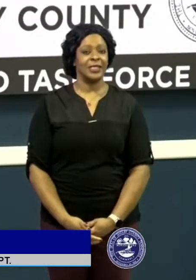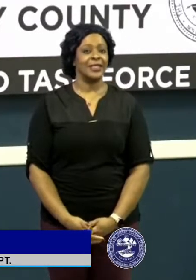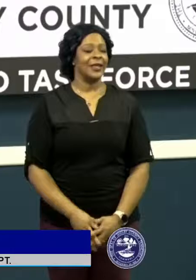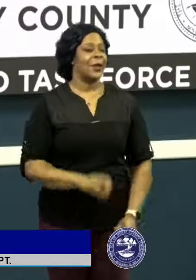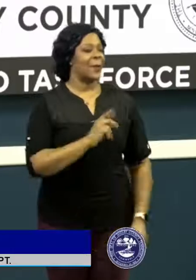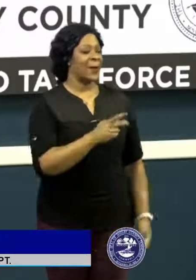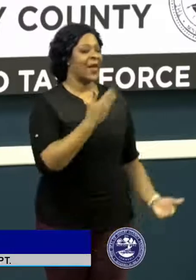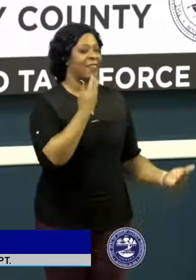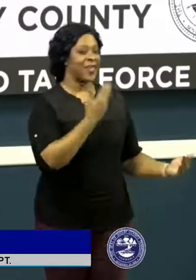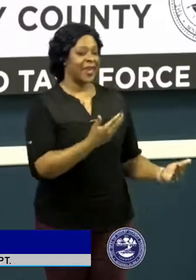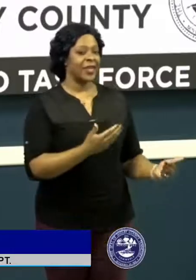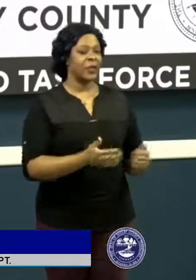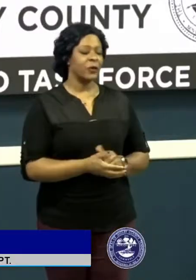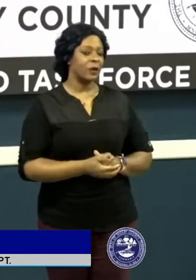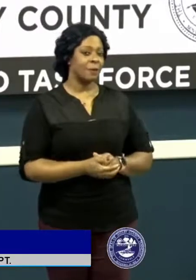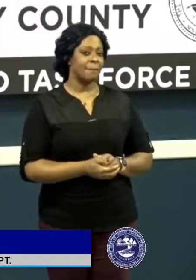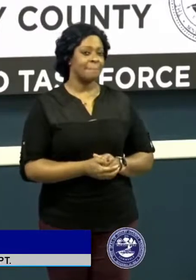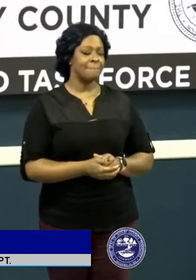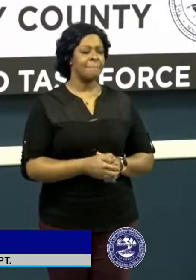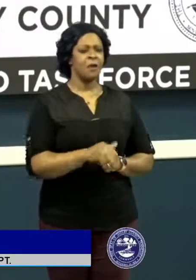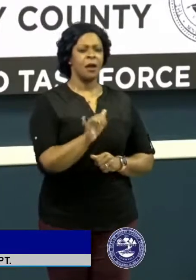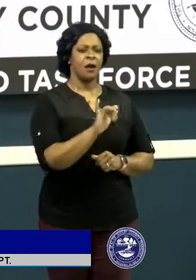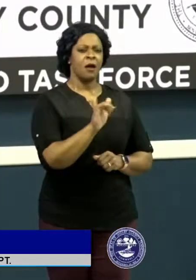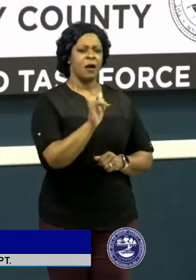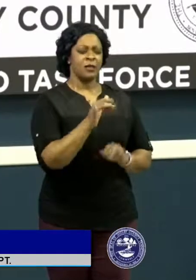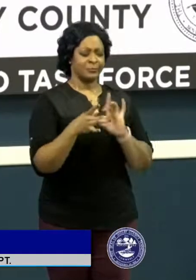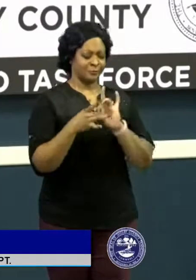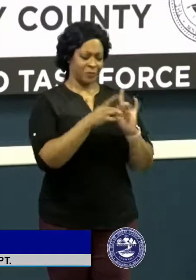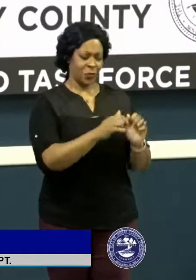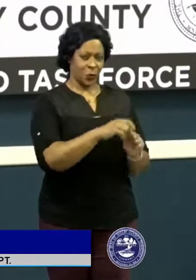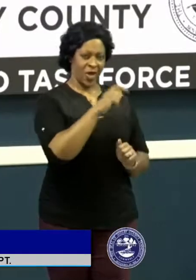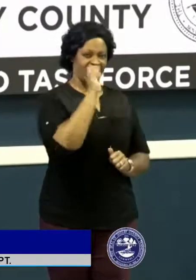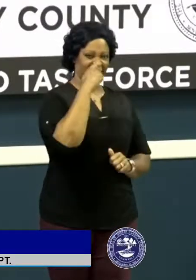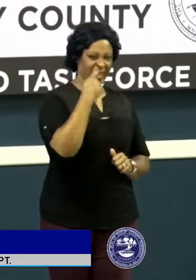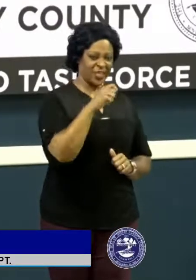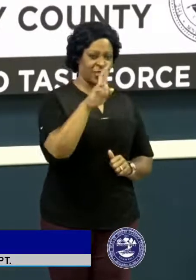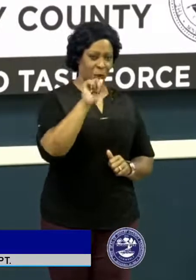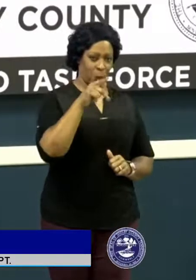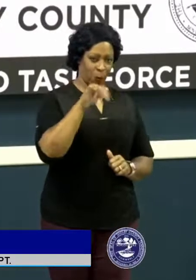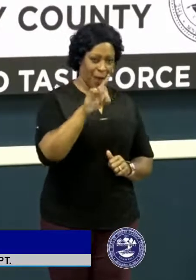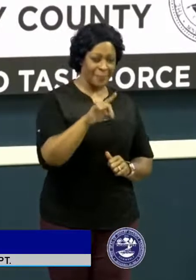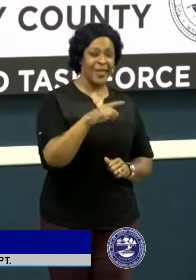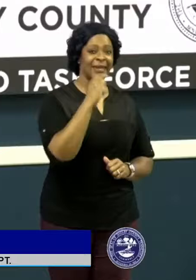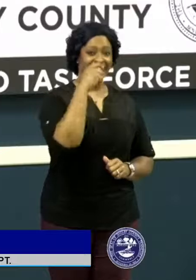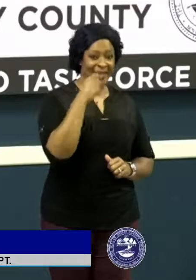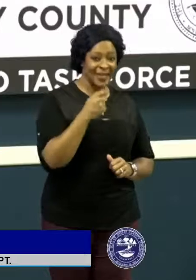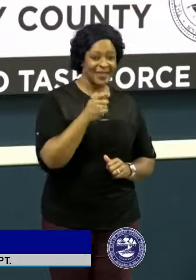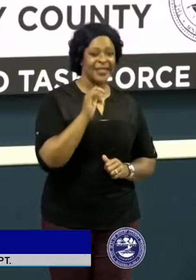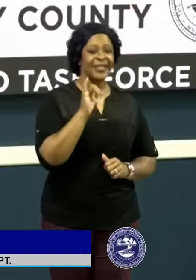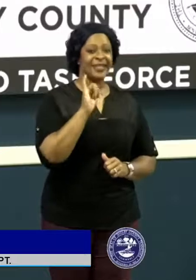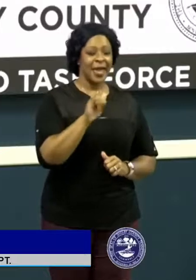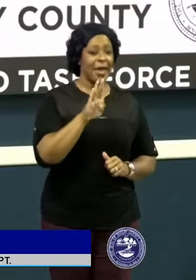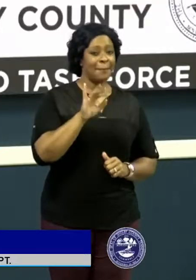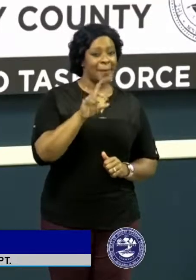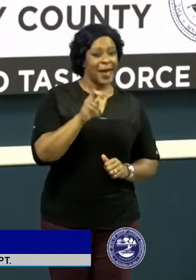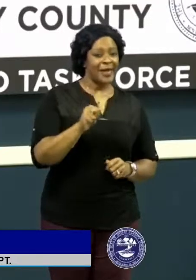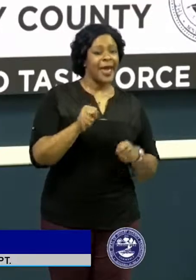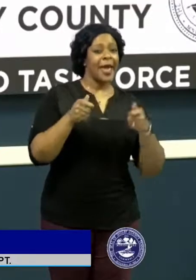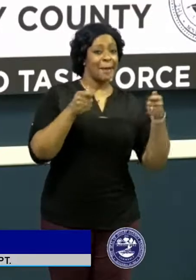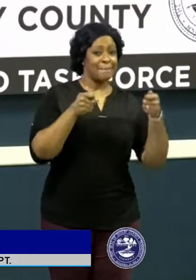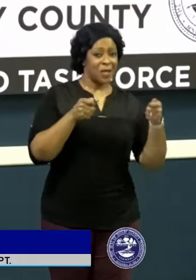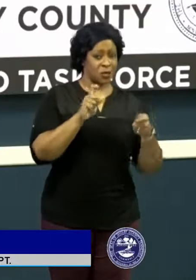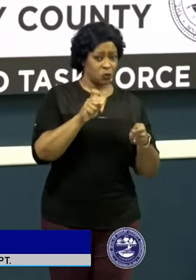Okay, thank you. Also dealing with tests and those rapid tests that the Biden administration is supposed to